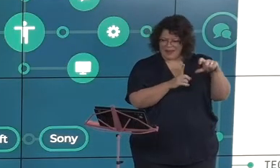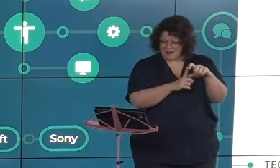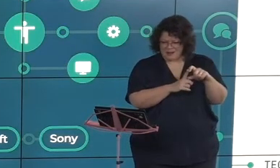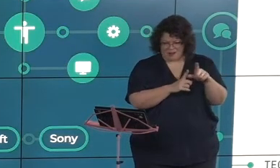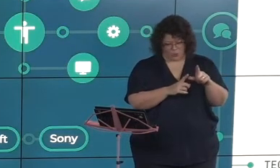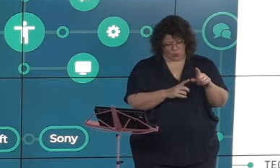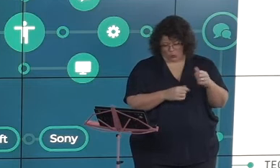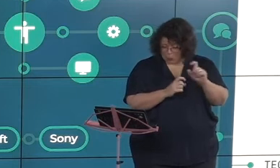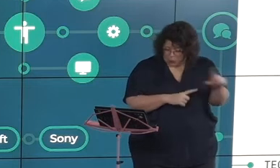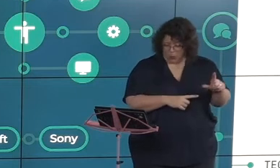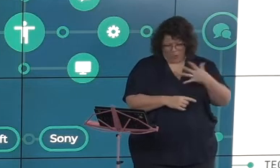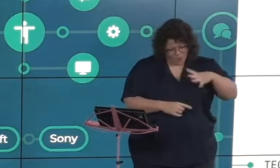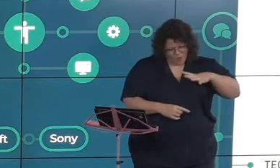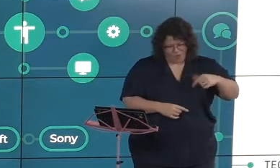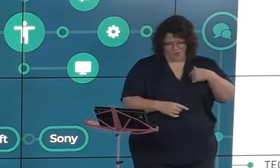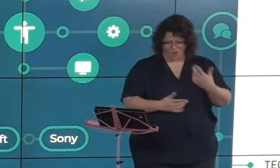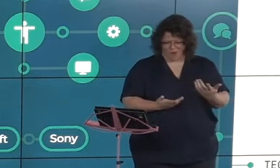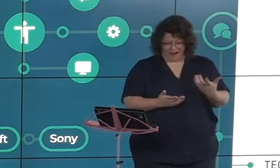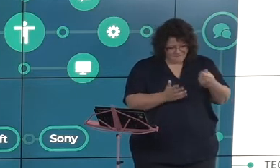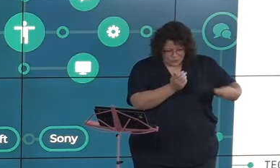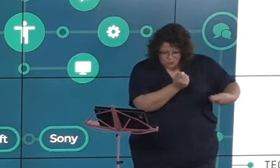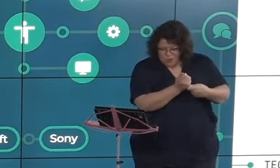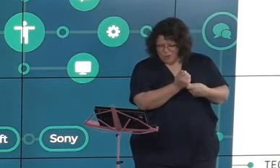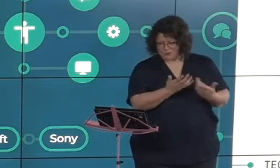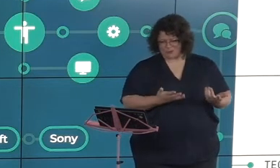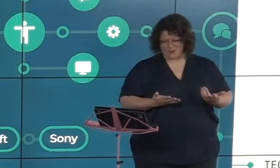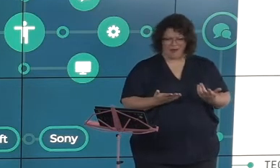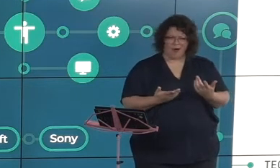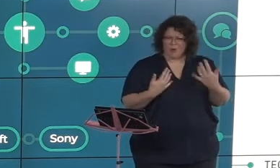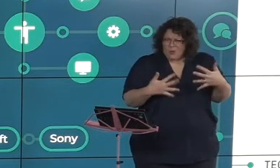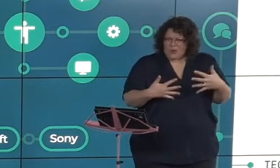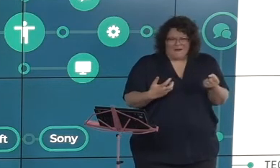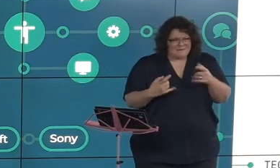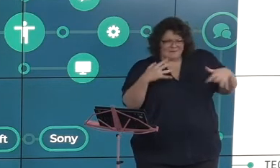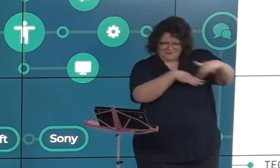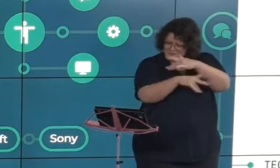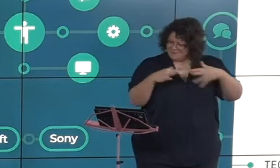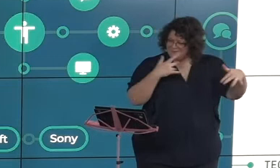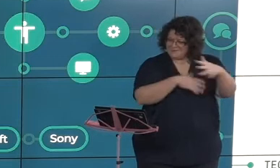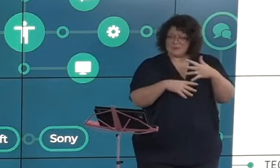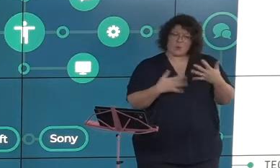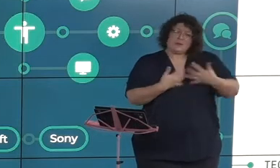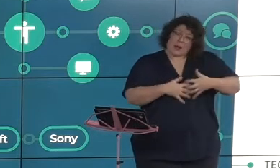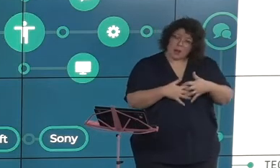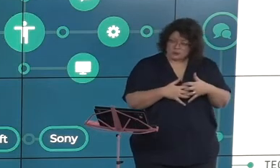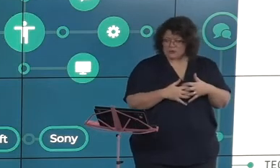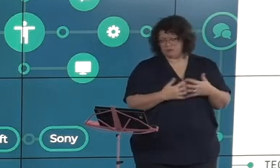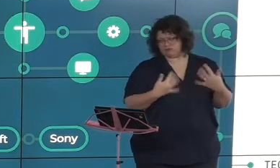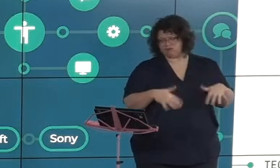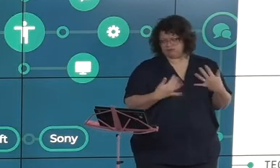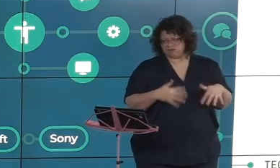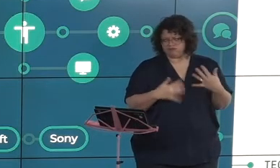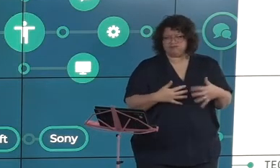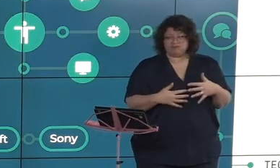So technology and timing, zeitgeist moment in our hearts, this is our time, and we are not going to let this go away.